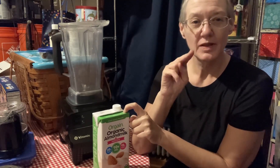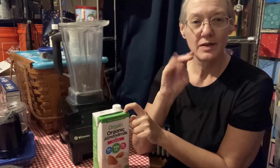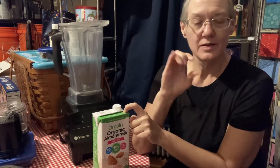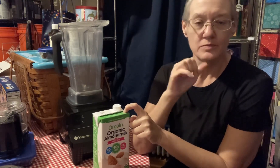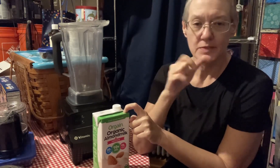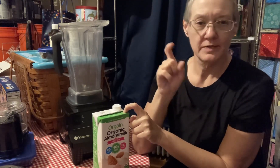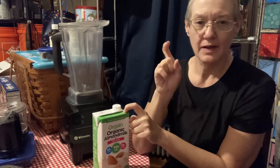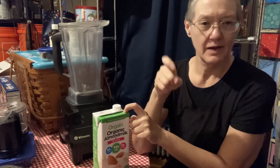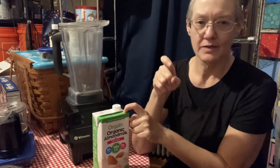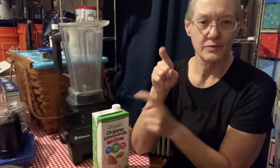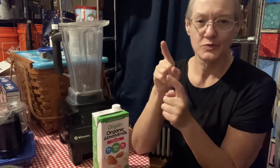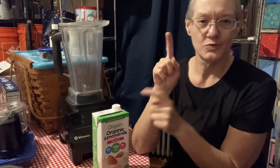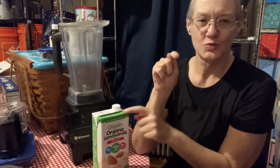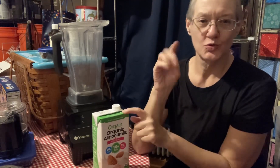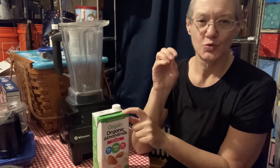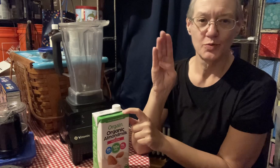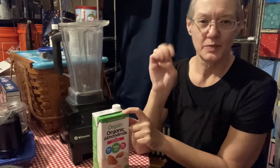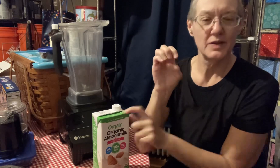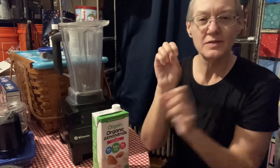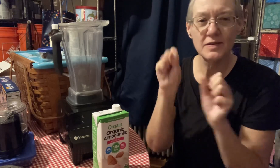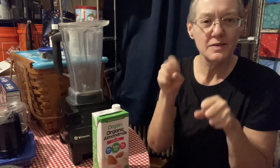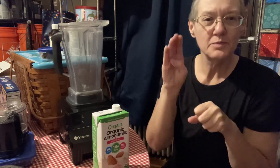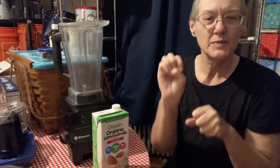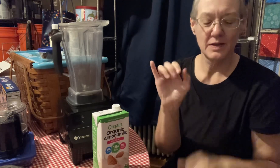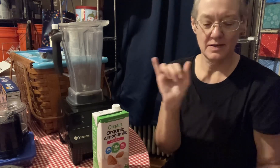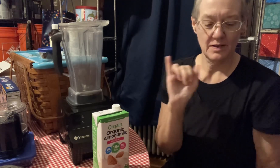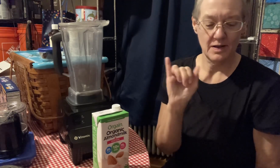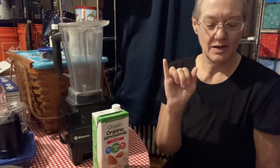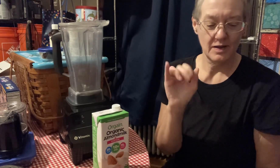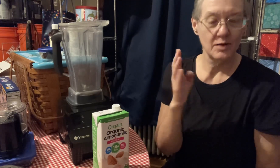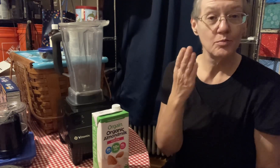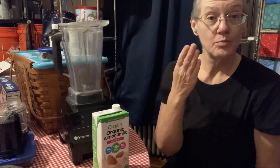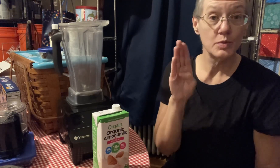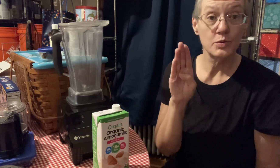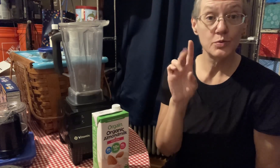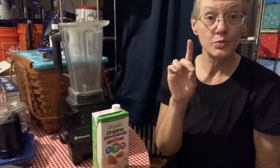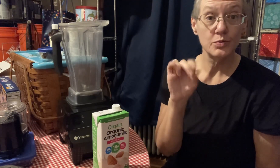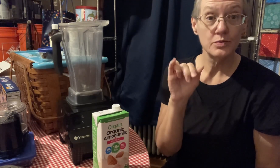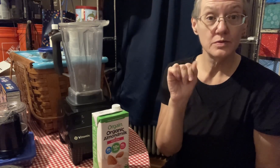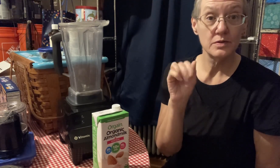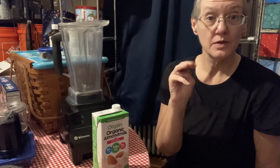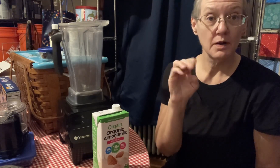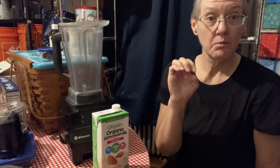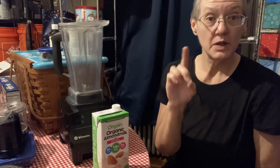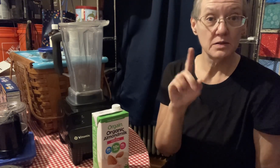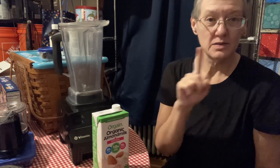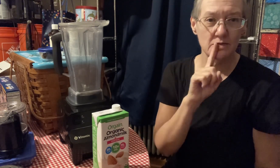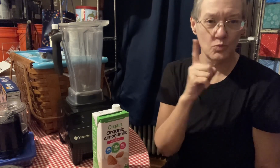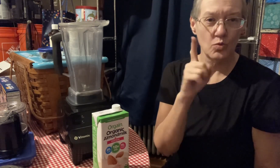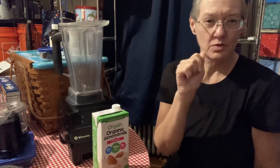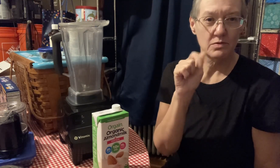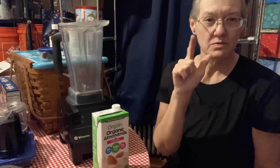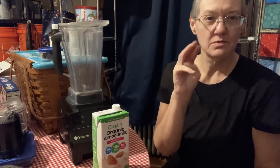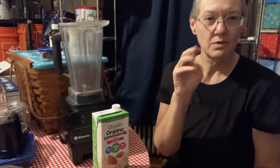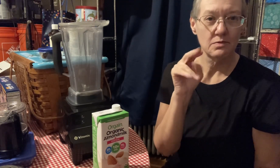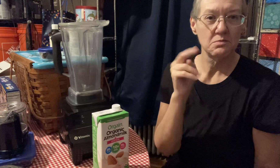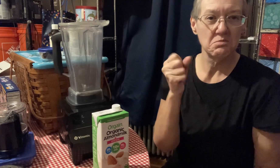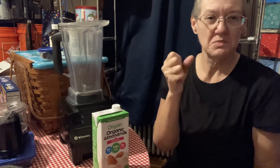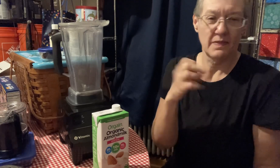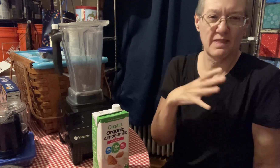is organic, but you don't have to use organic. I think Blue Diamond is a brand. Any unsweetened almond